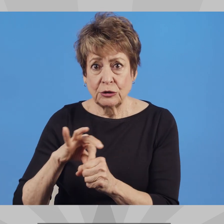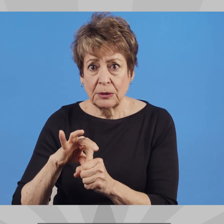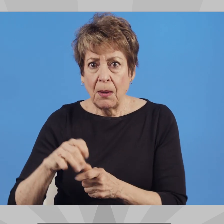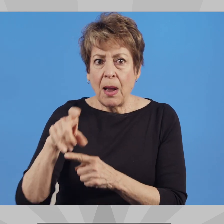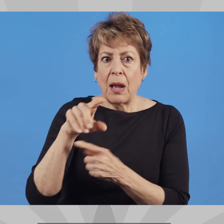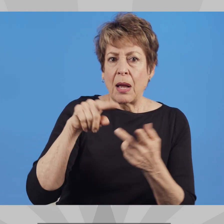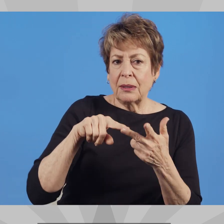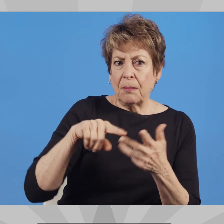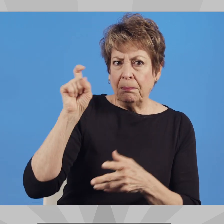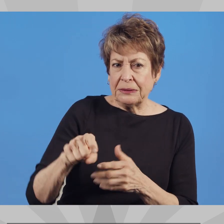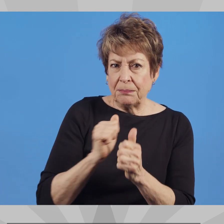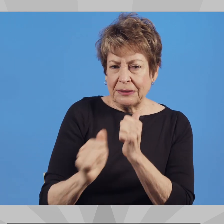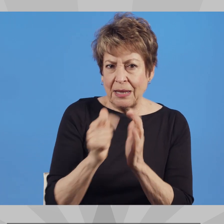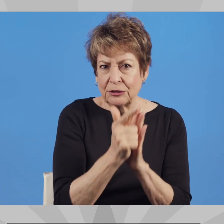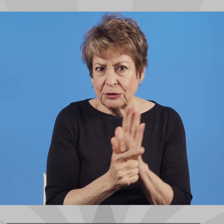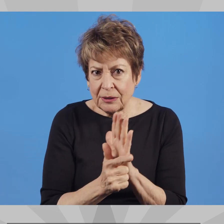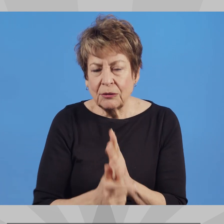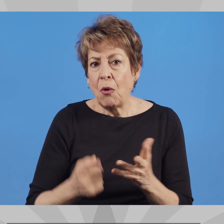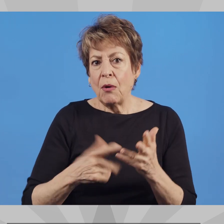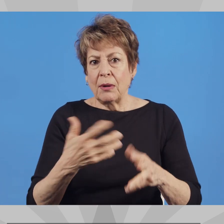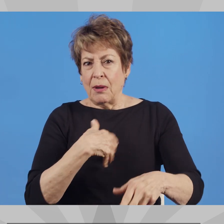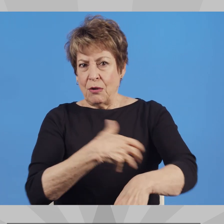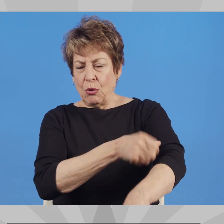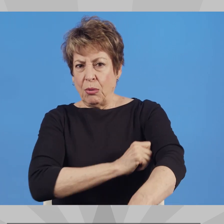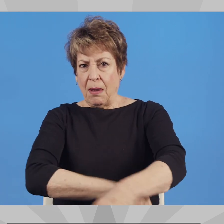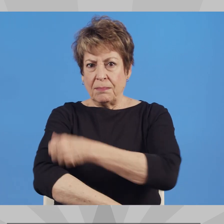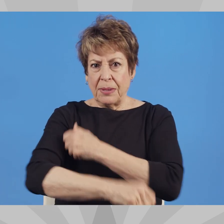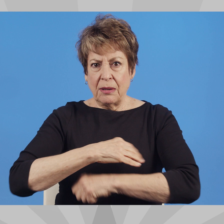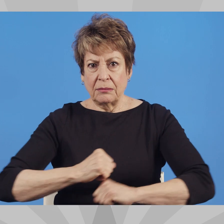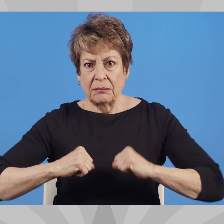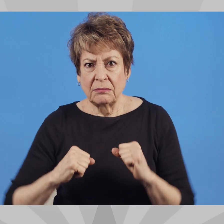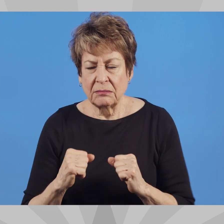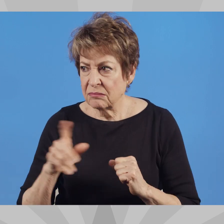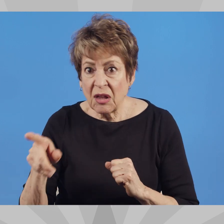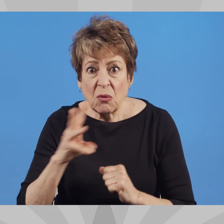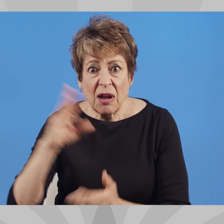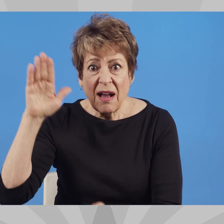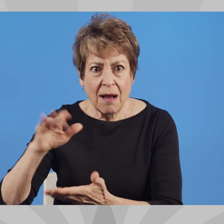or rolling up my sleeves to solve a water crisis in Rio Verde.